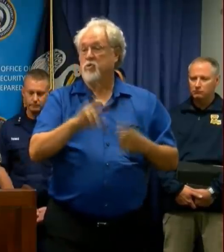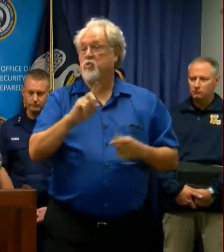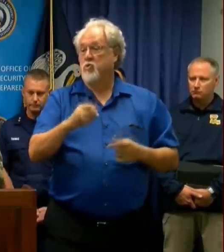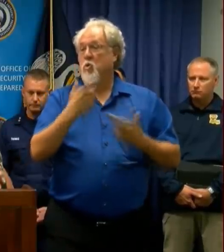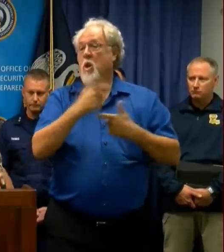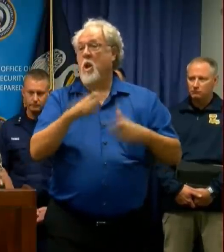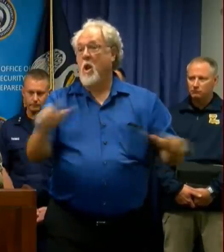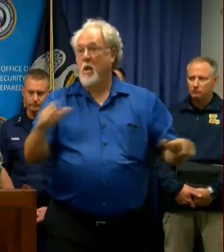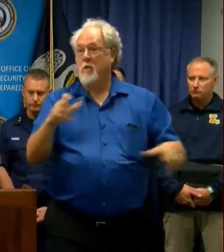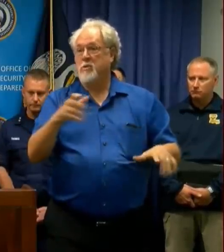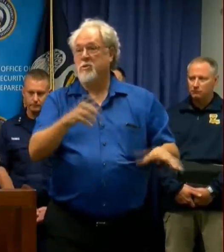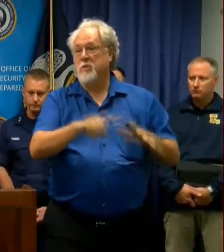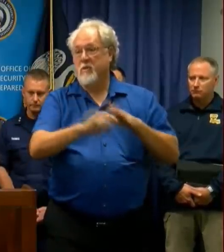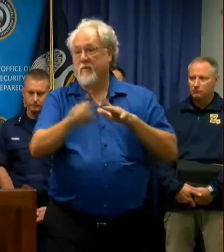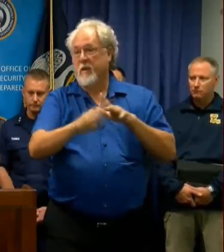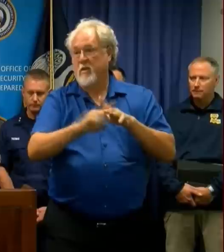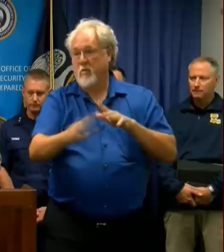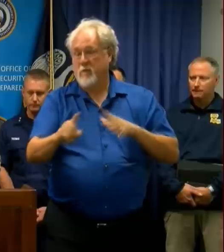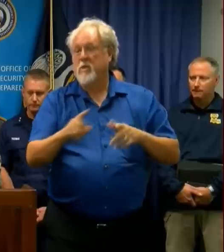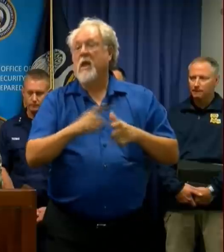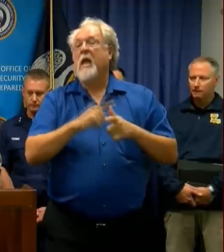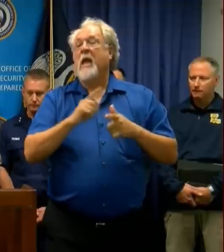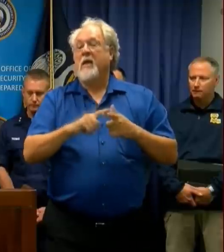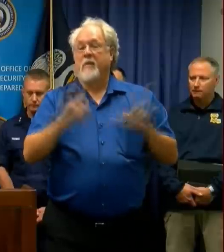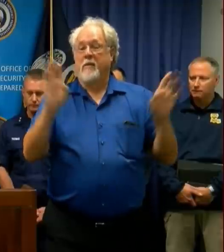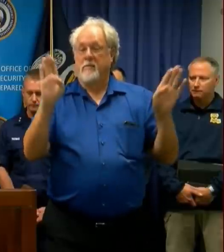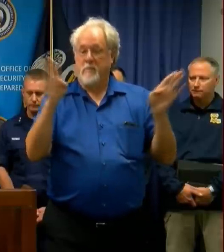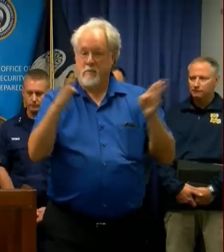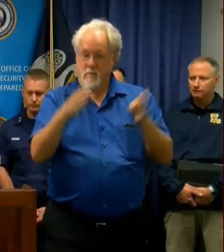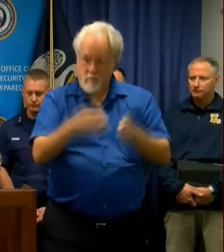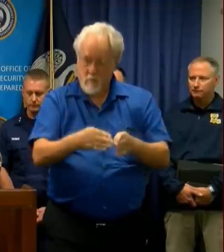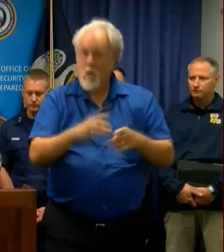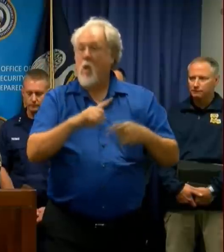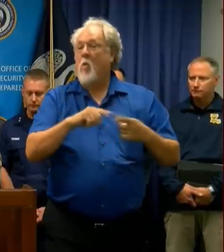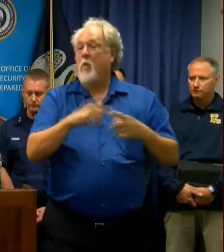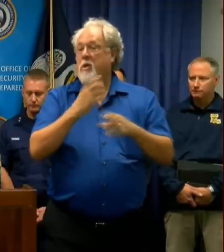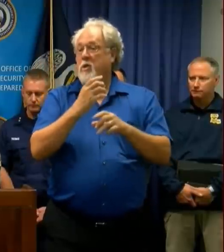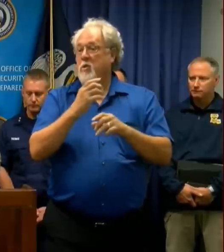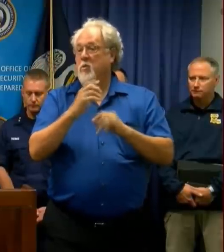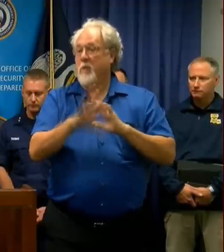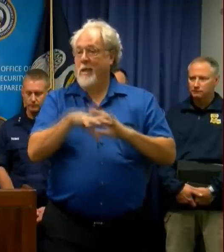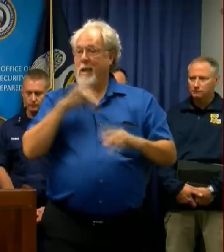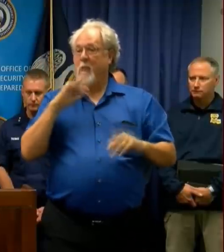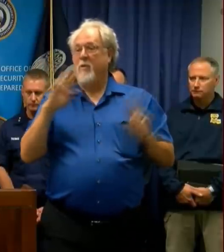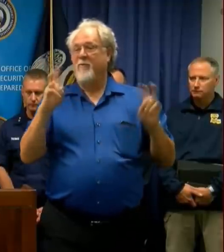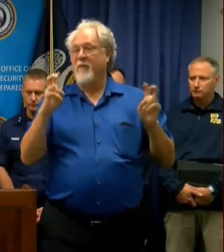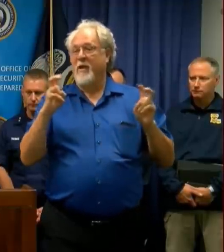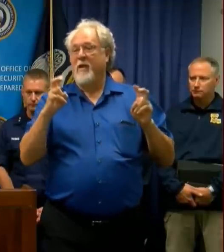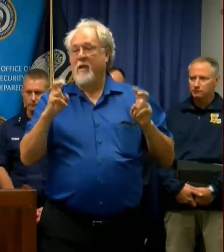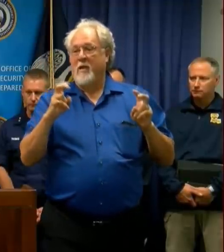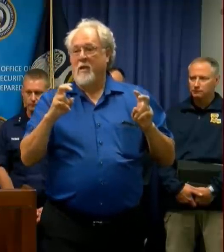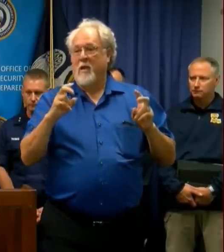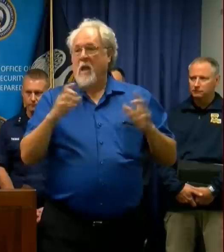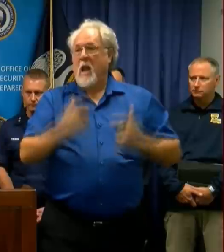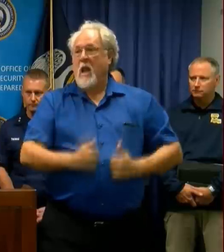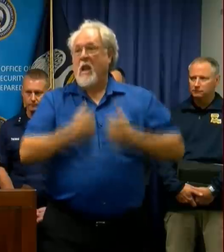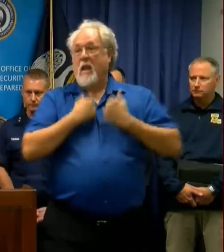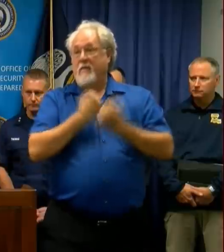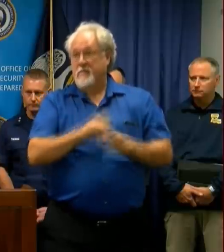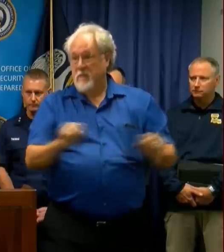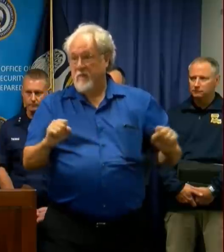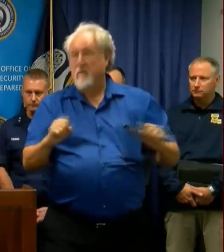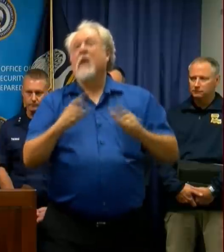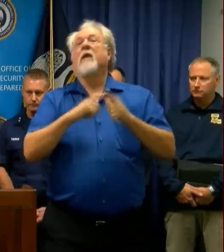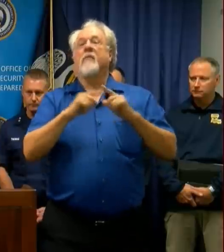the large-scale evacuation. And then you refine that. Once you get out of the extremist life-saving